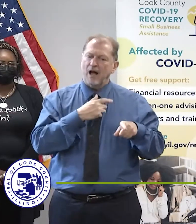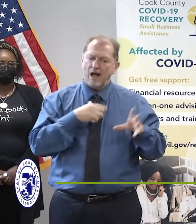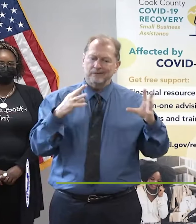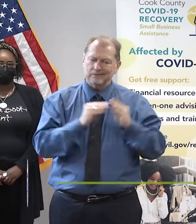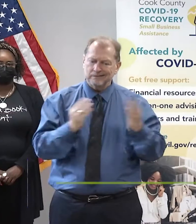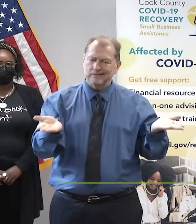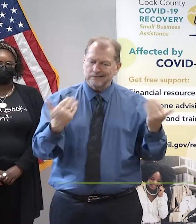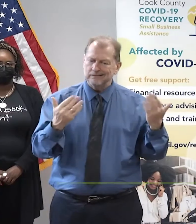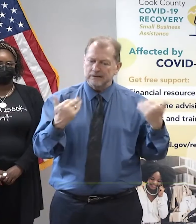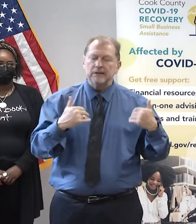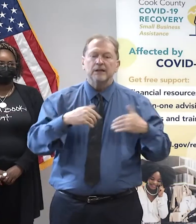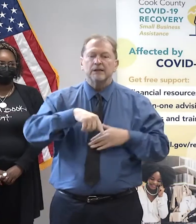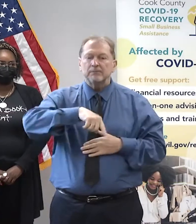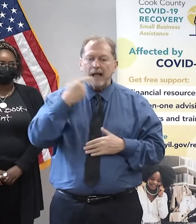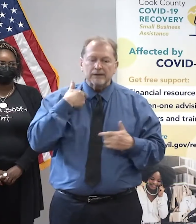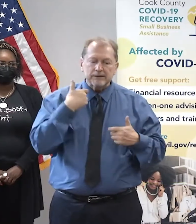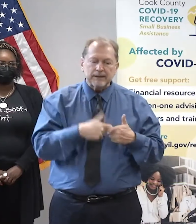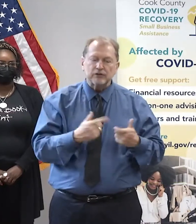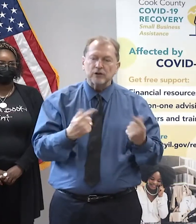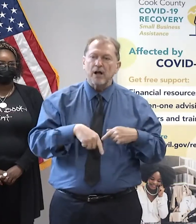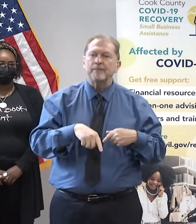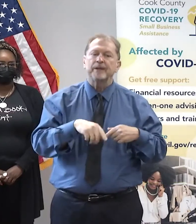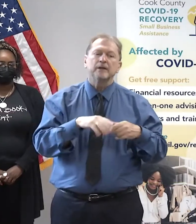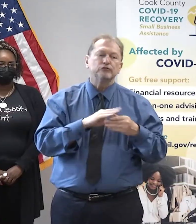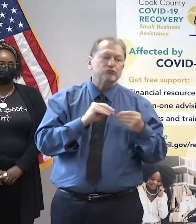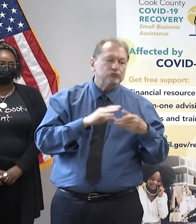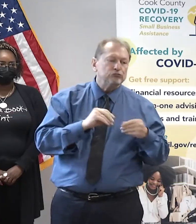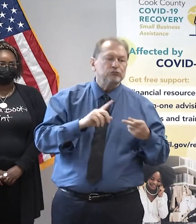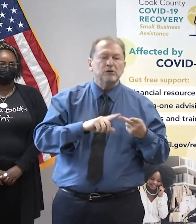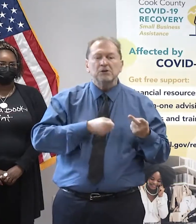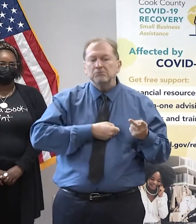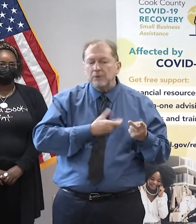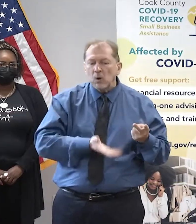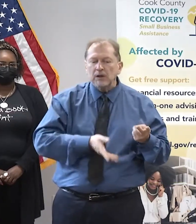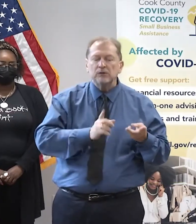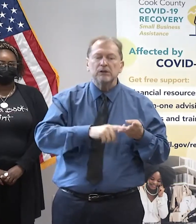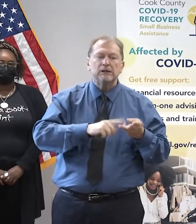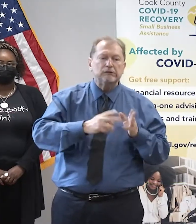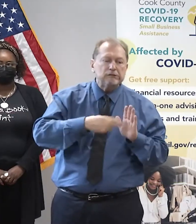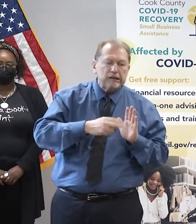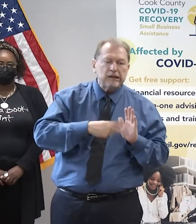to poetry readings, story time, and various arts that promote reading.